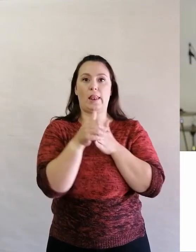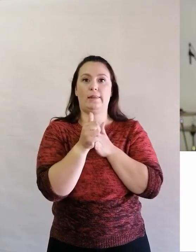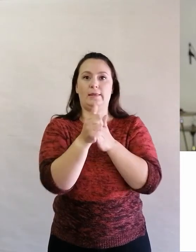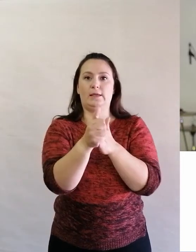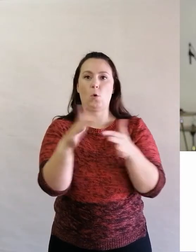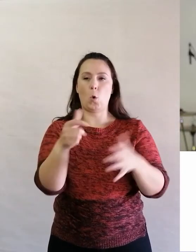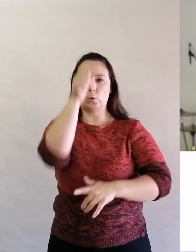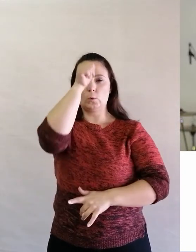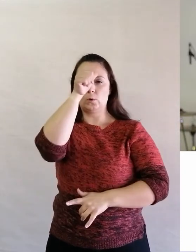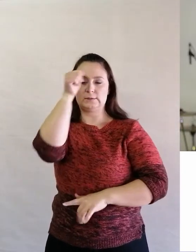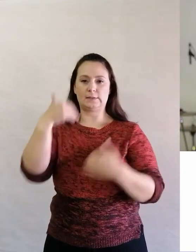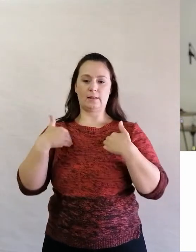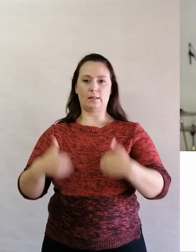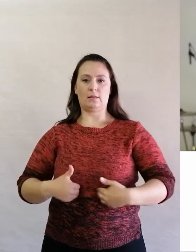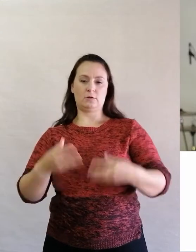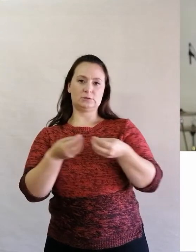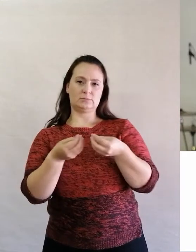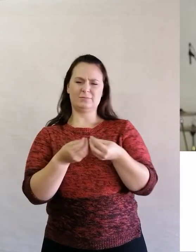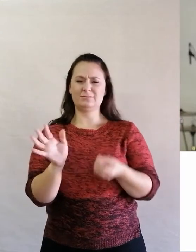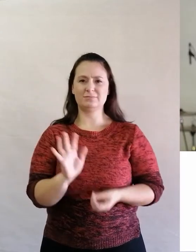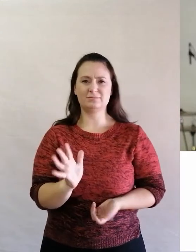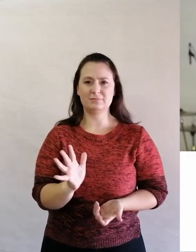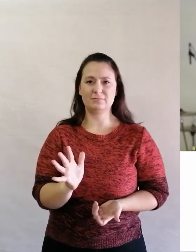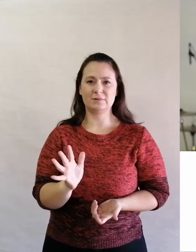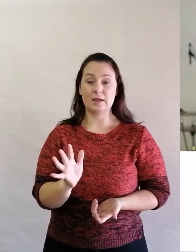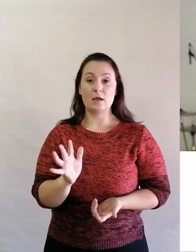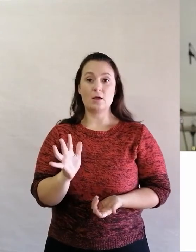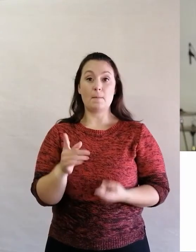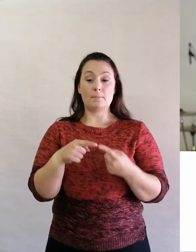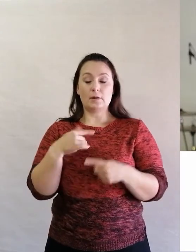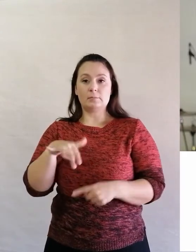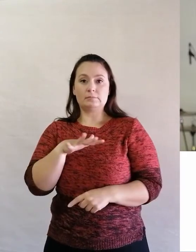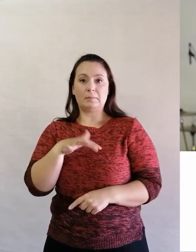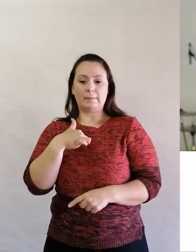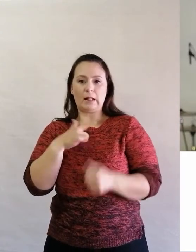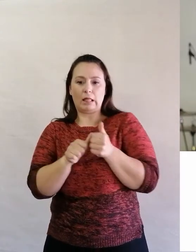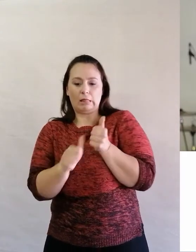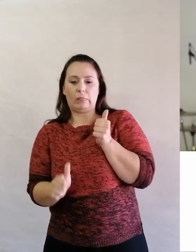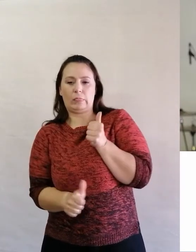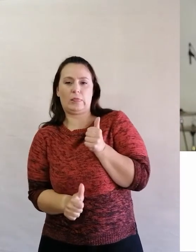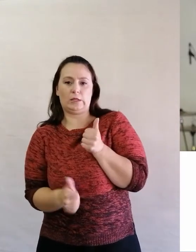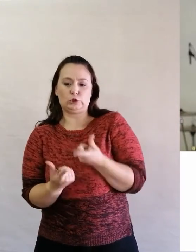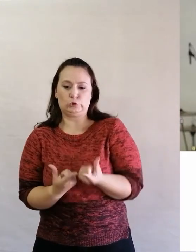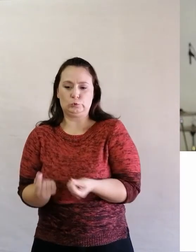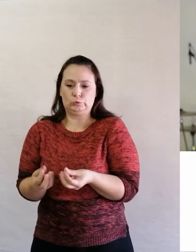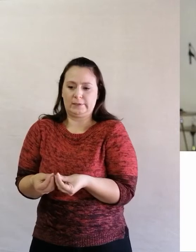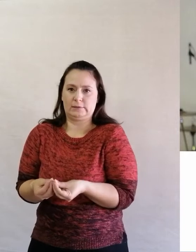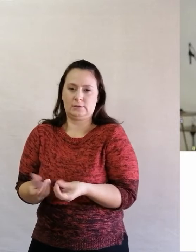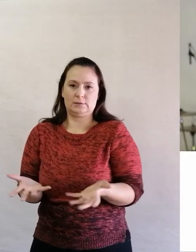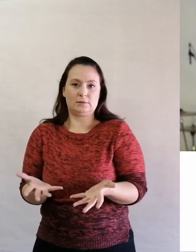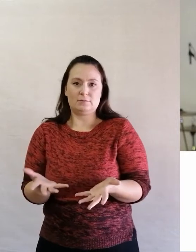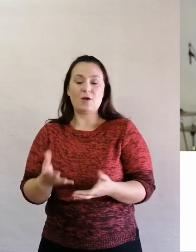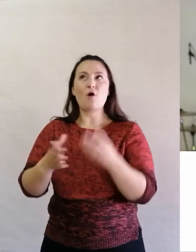an anointed elder or whatever it is. You know, somehow you find yourself in your mind just doing menial things in the church. But